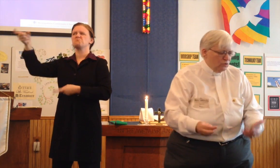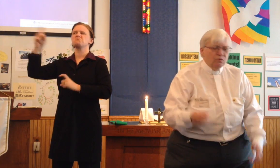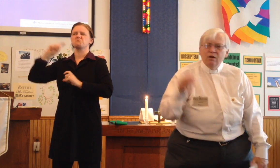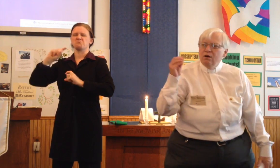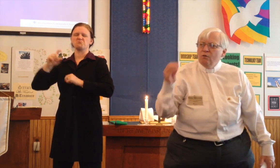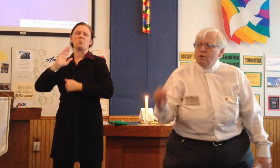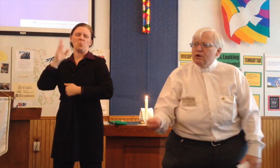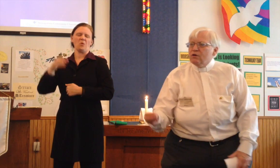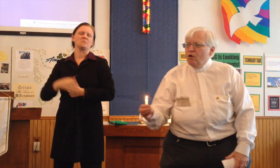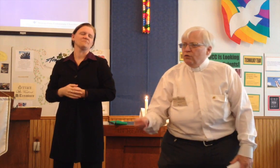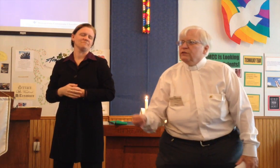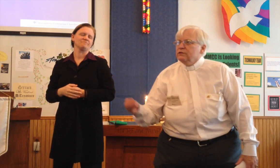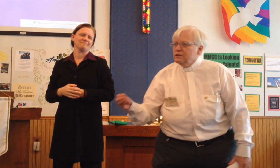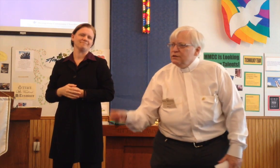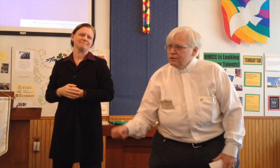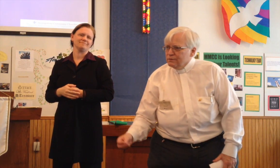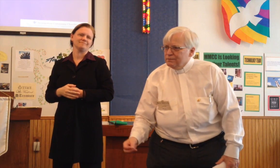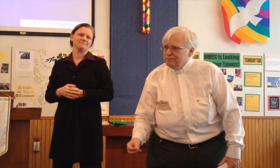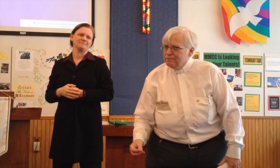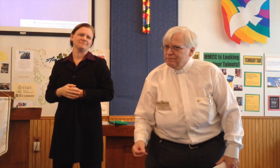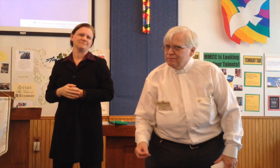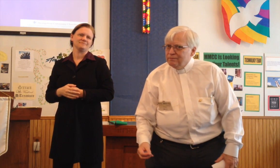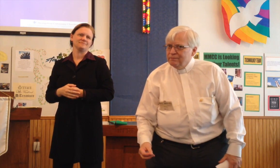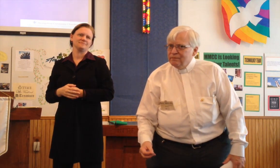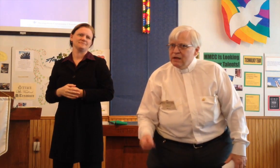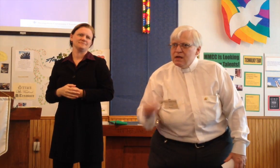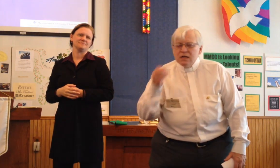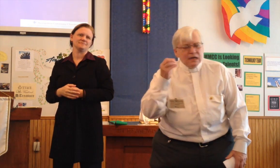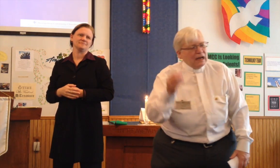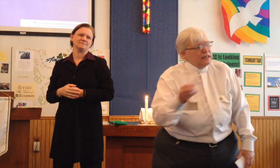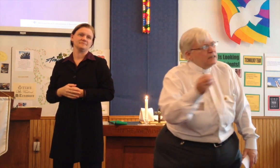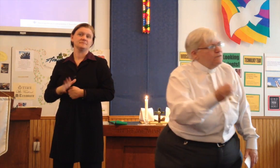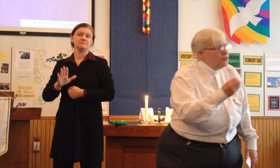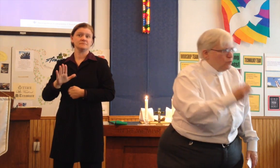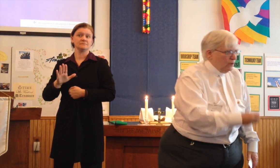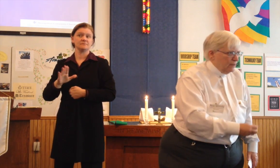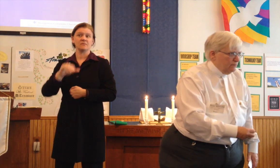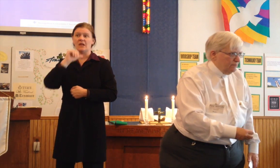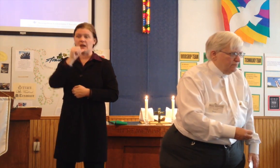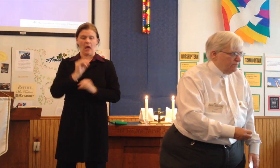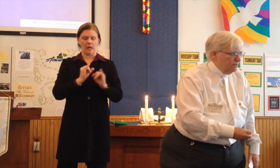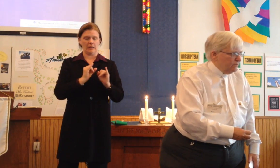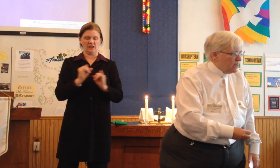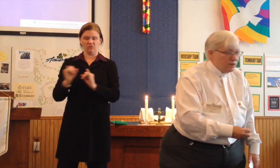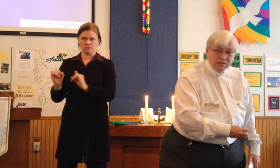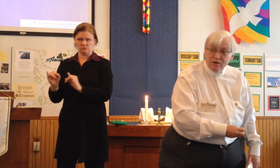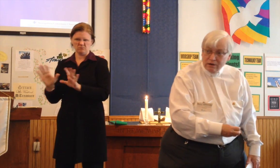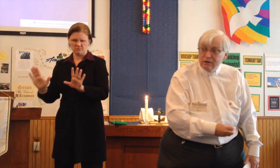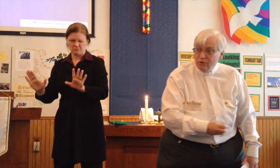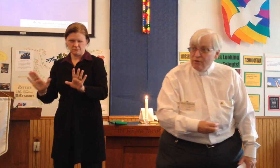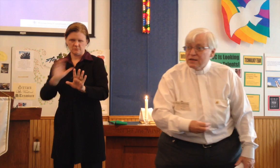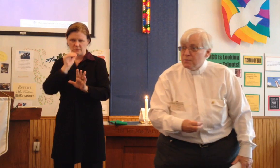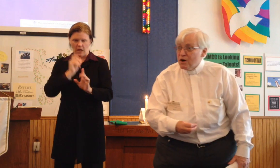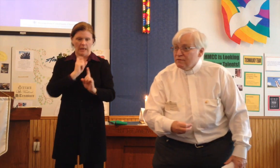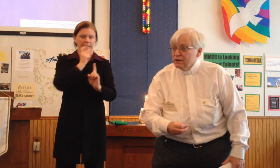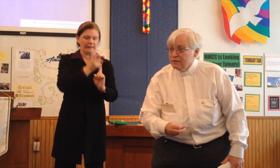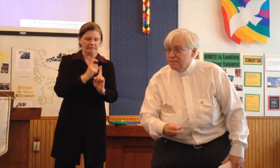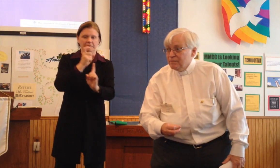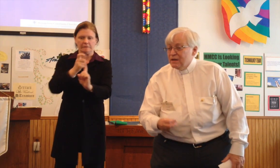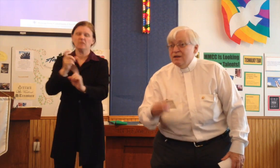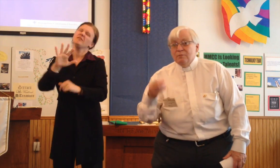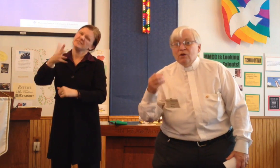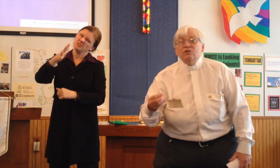we do what we are called to do. Not individually, necessarily, that's part of